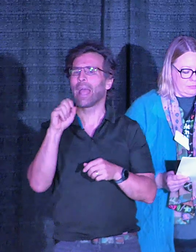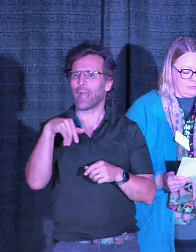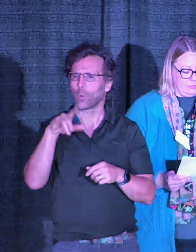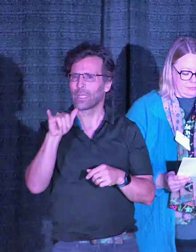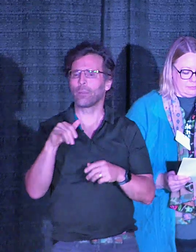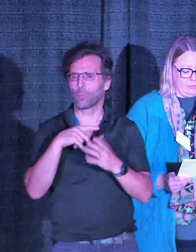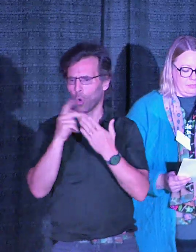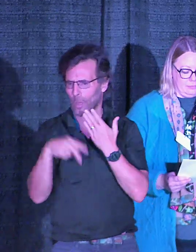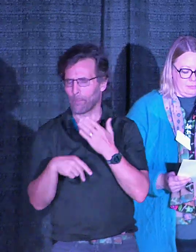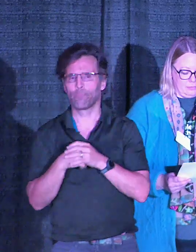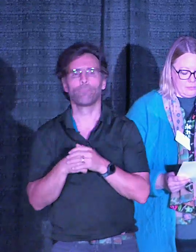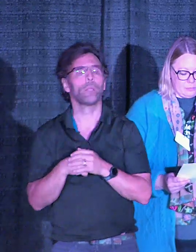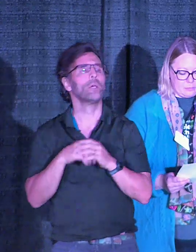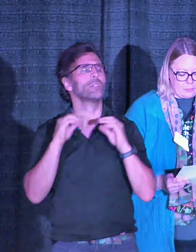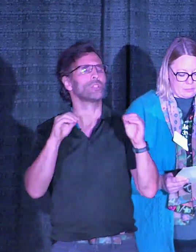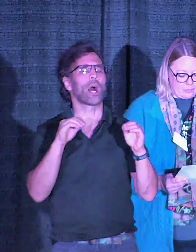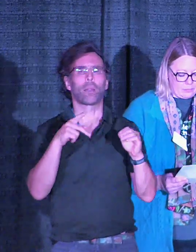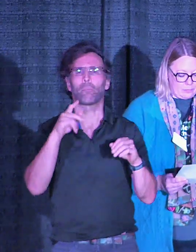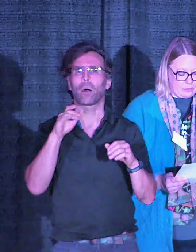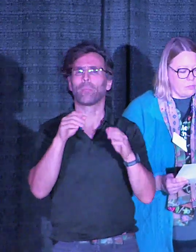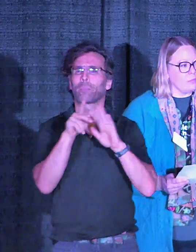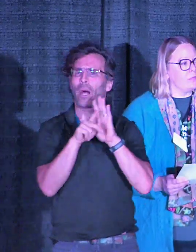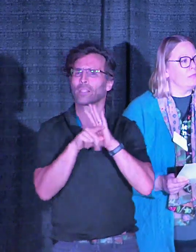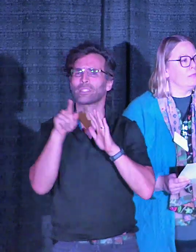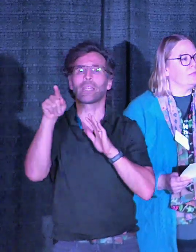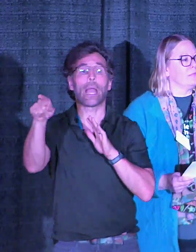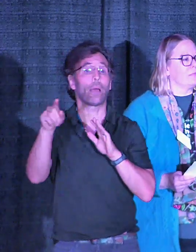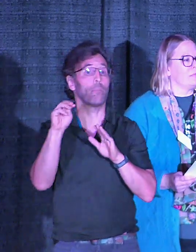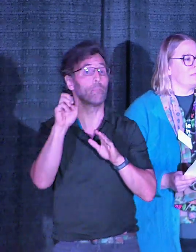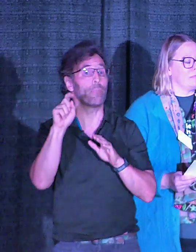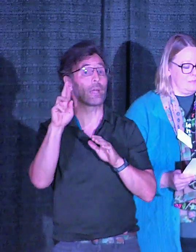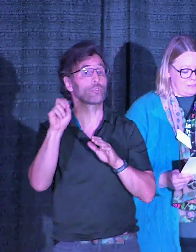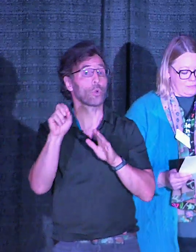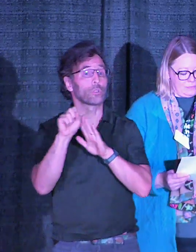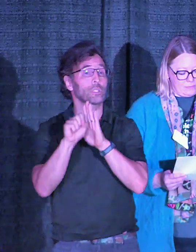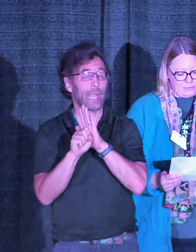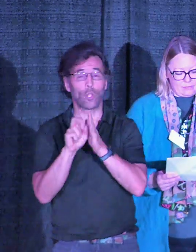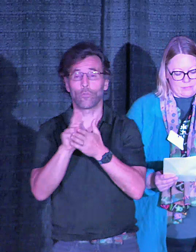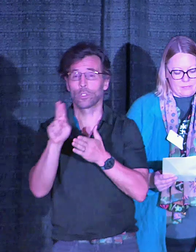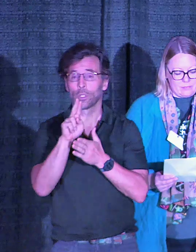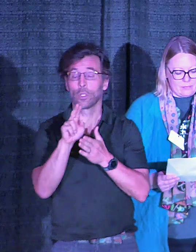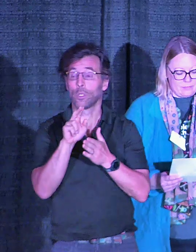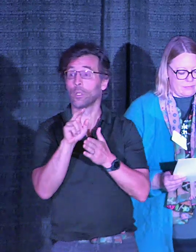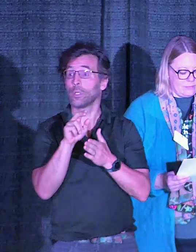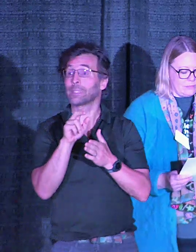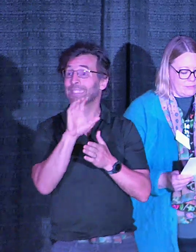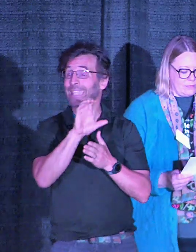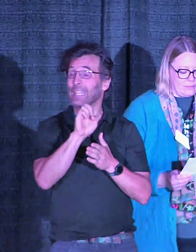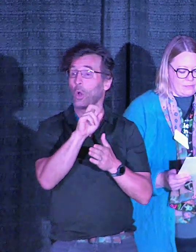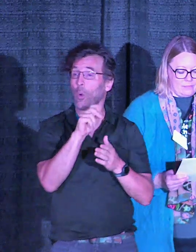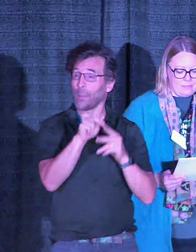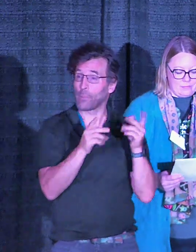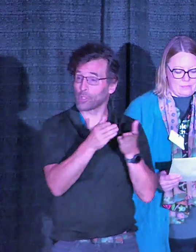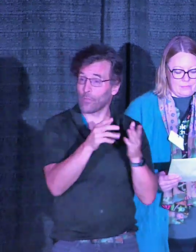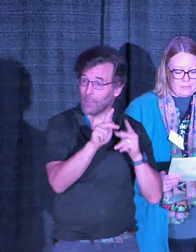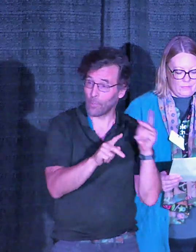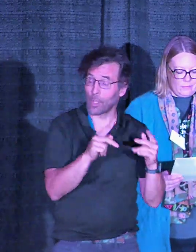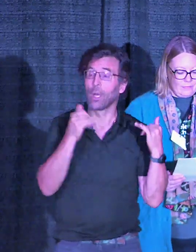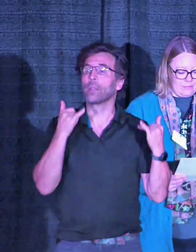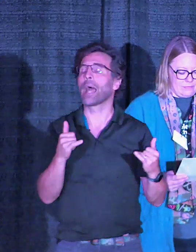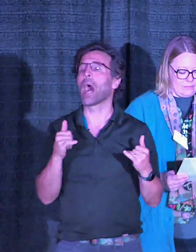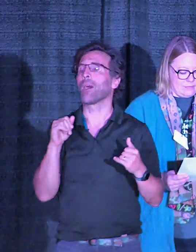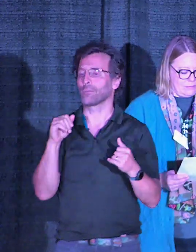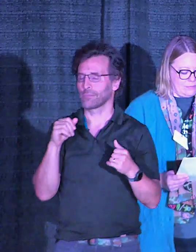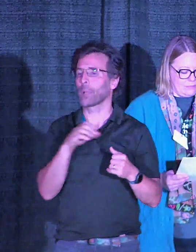taught public policy at Metro State University, was the CEO of People Serving People, and is now an assistant commissioner for Minnesota